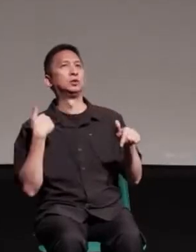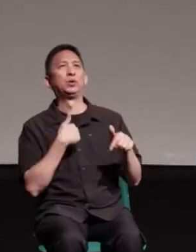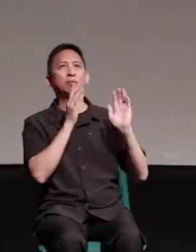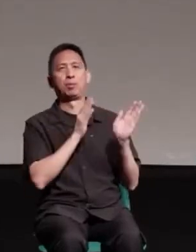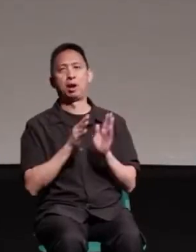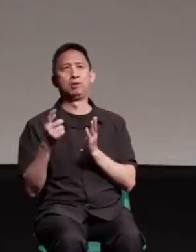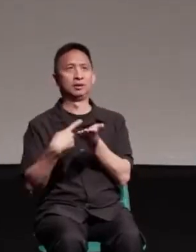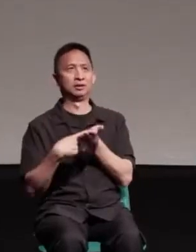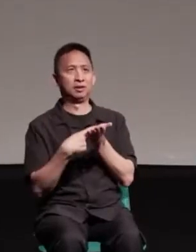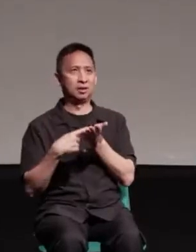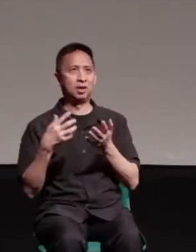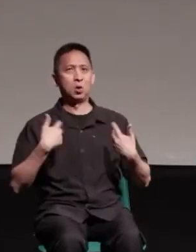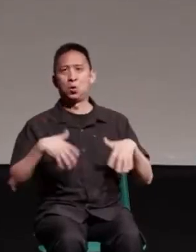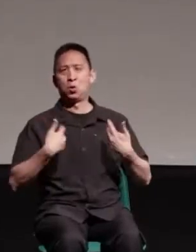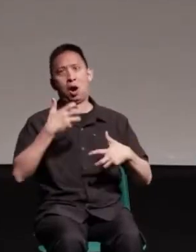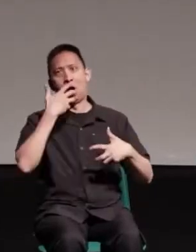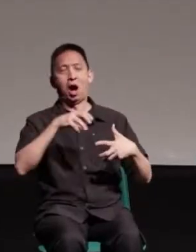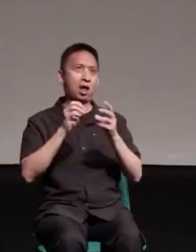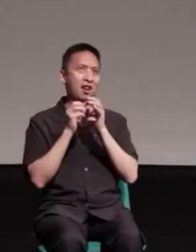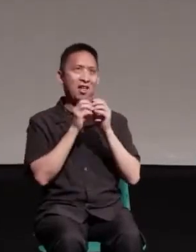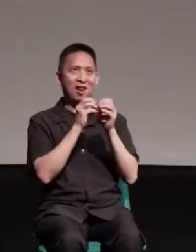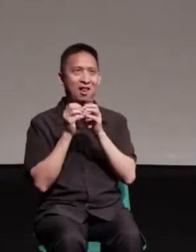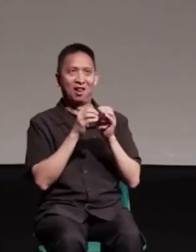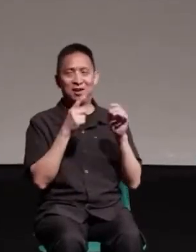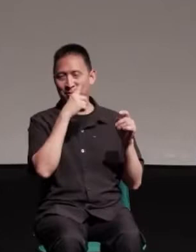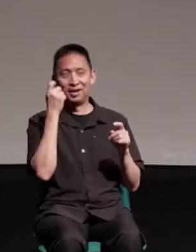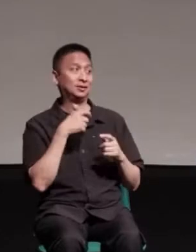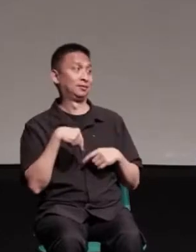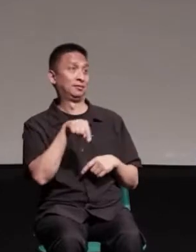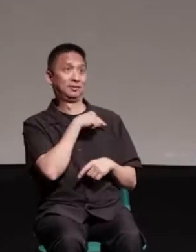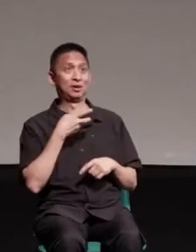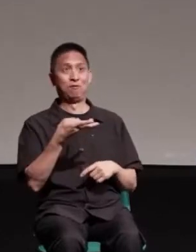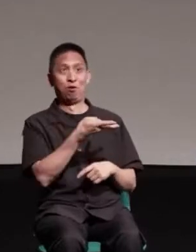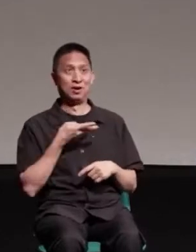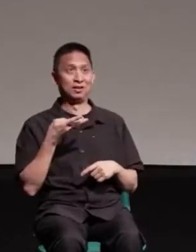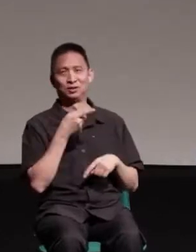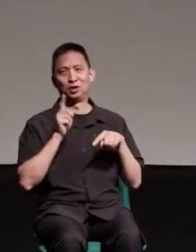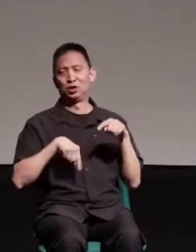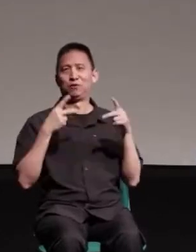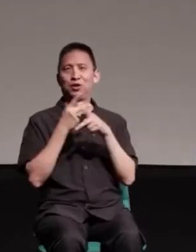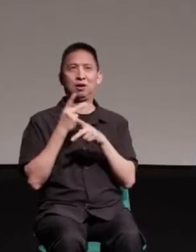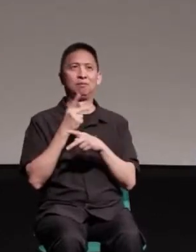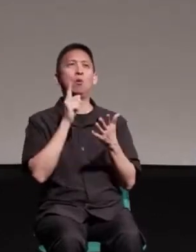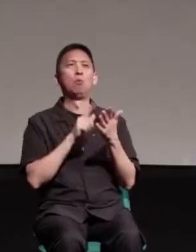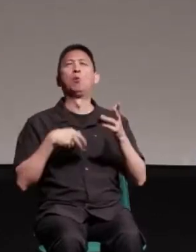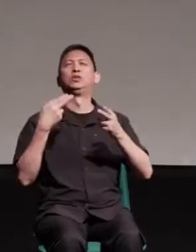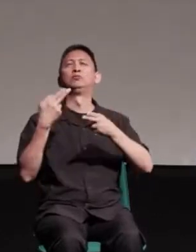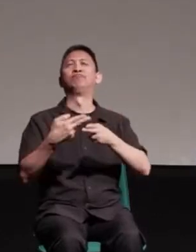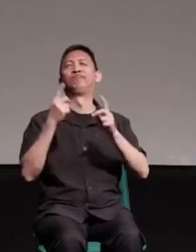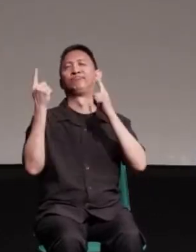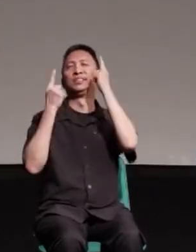quite raucous because I don't think even between us, we could decide on what was public media